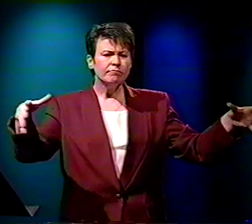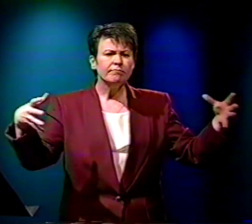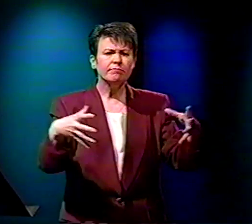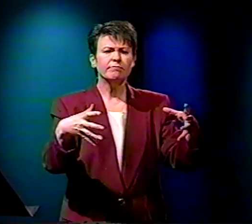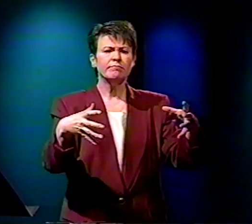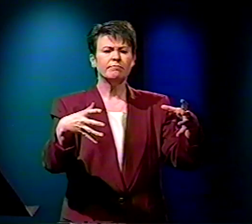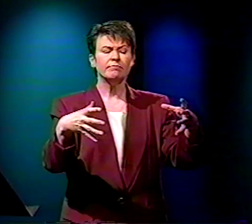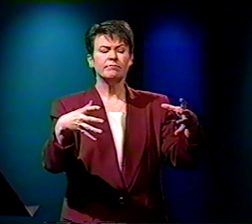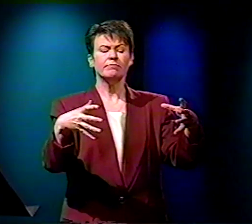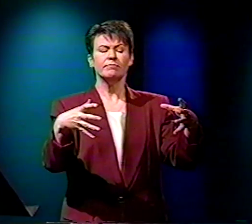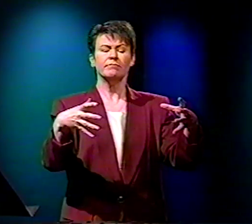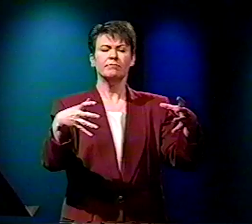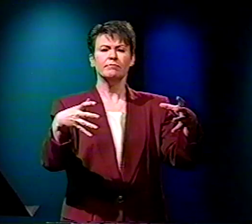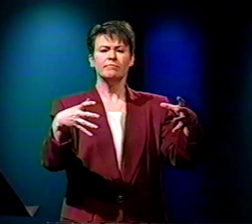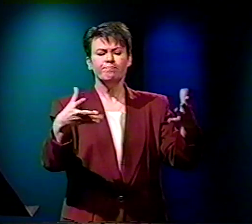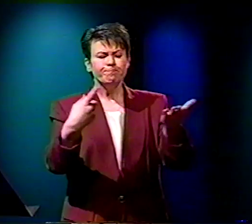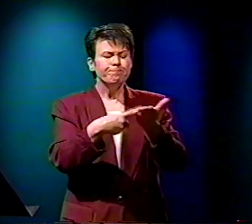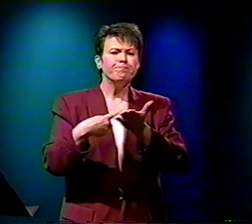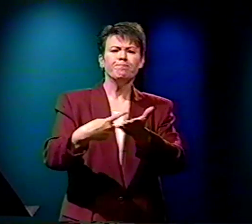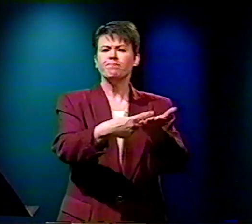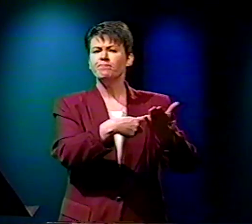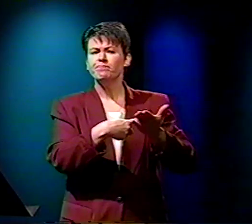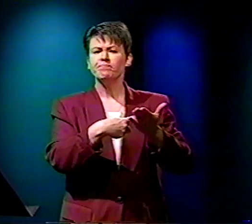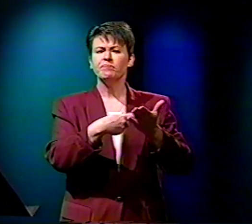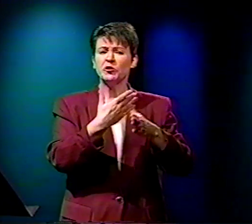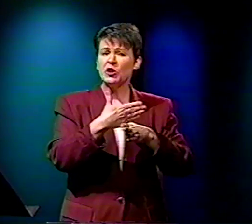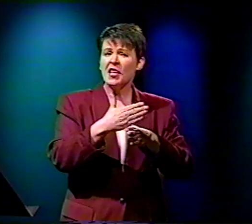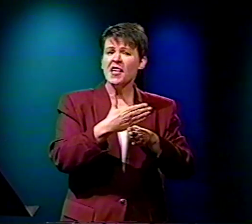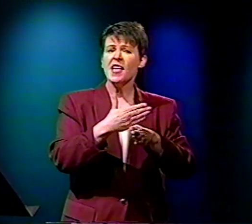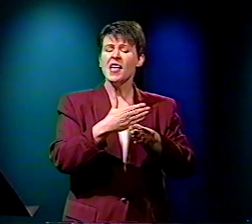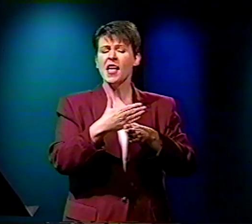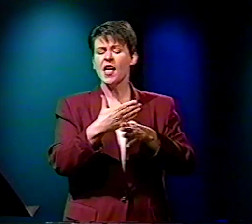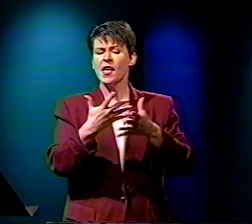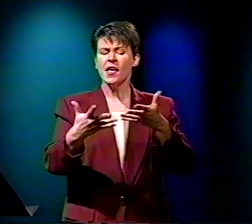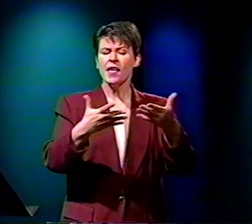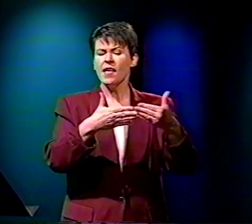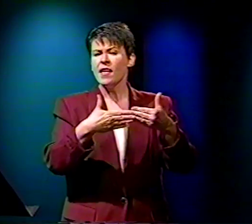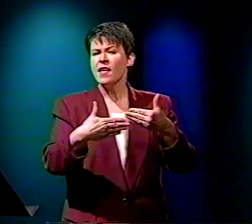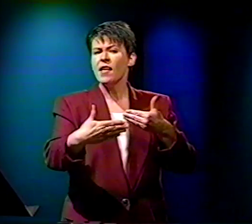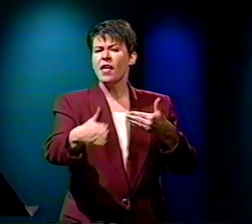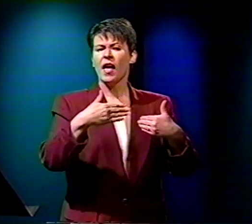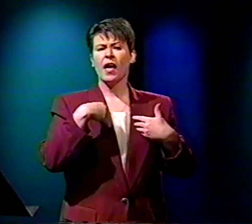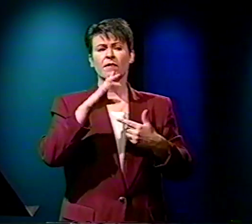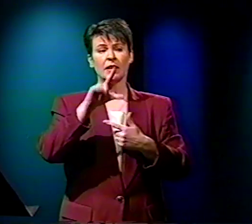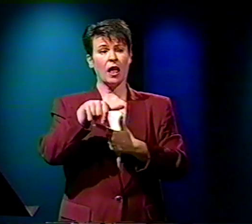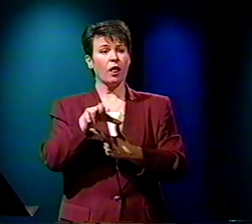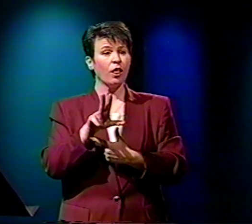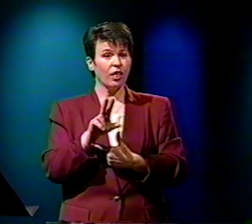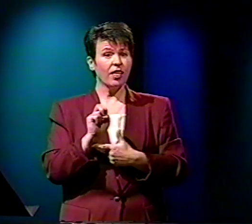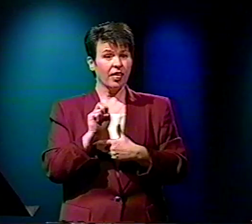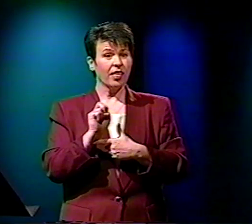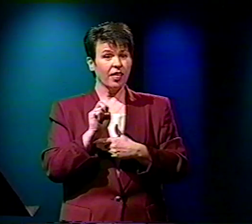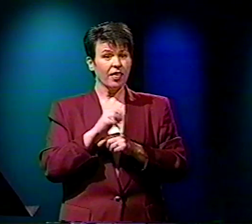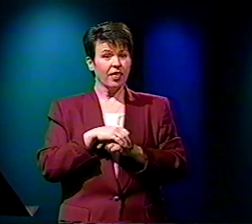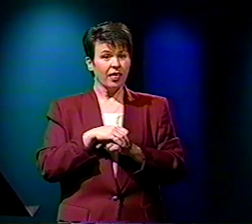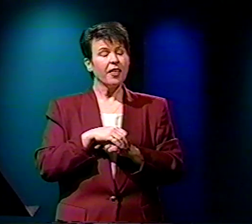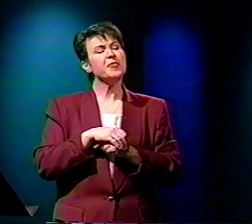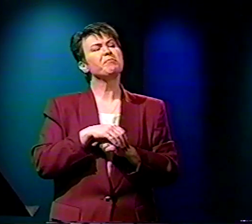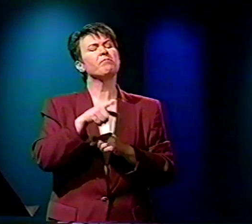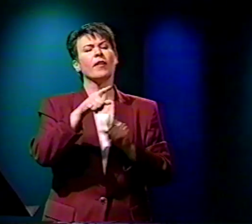people and interpreters can work together and dialogue, share. From this point on, they dialogue